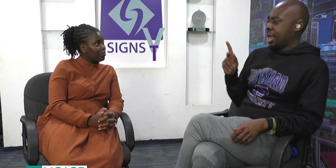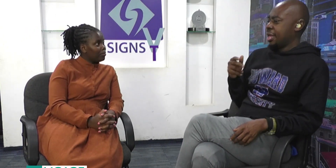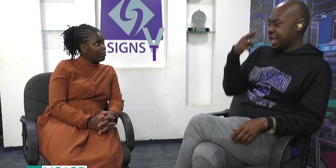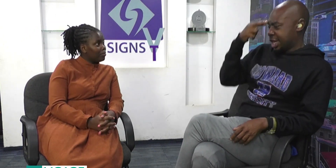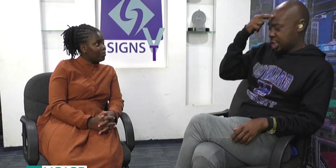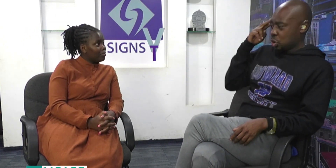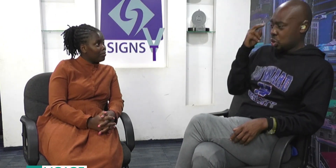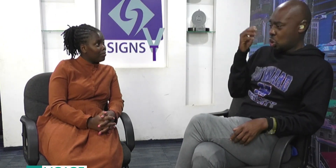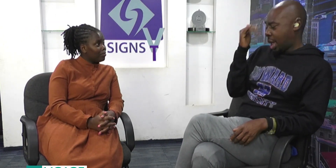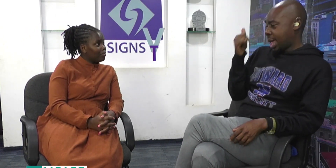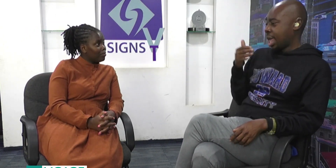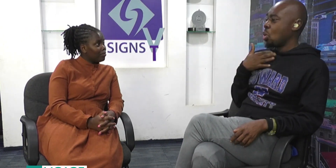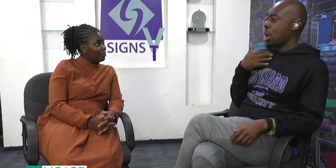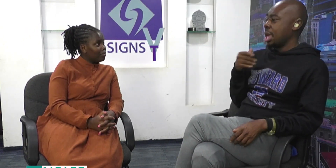going forward.